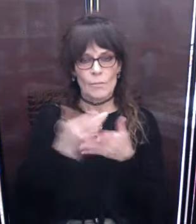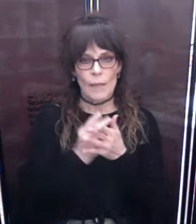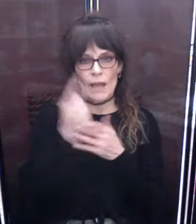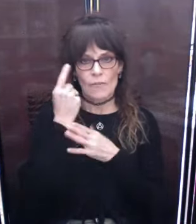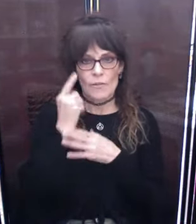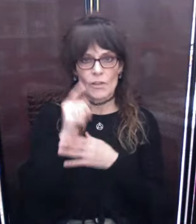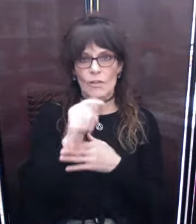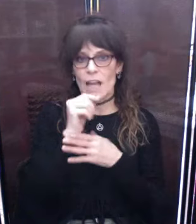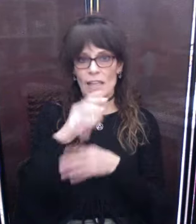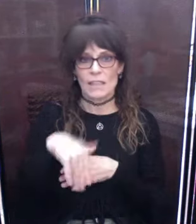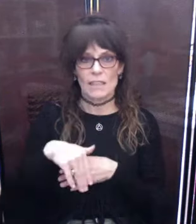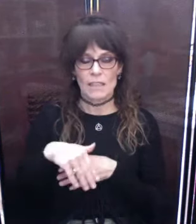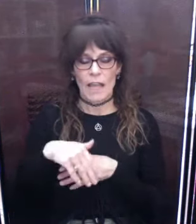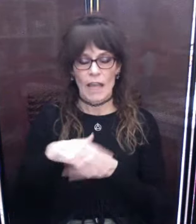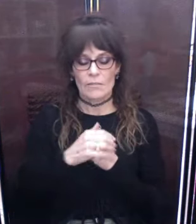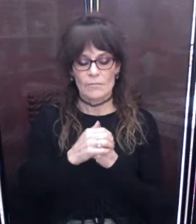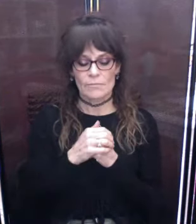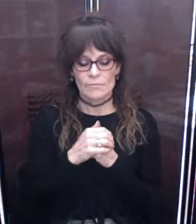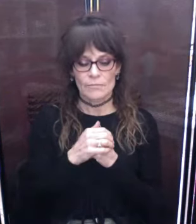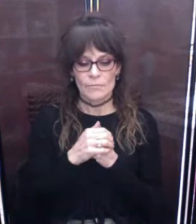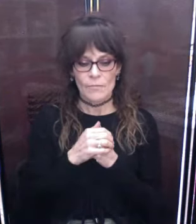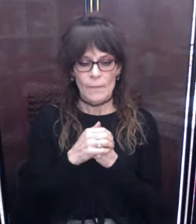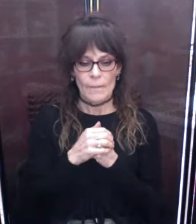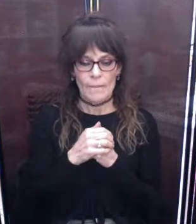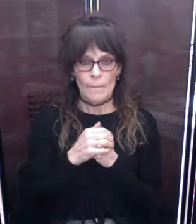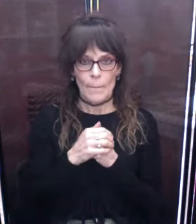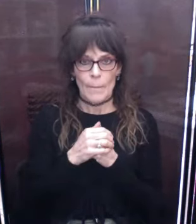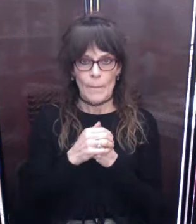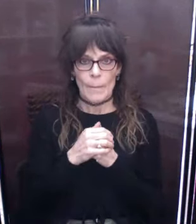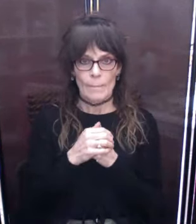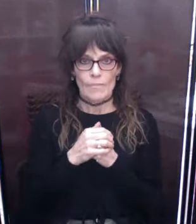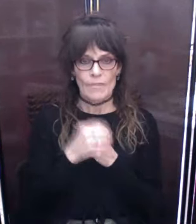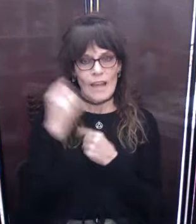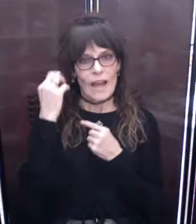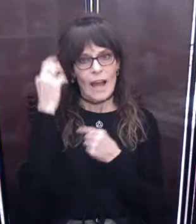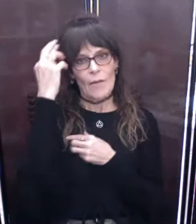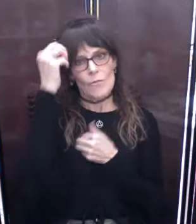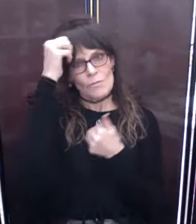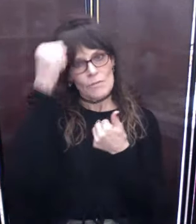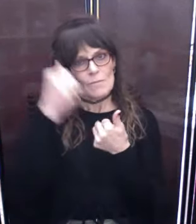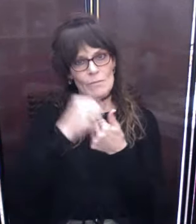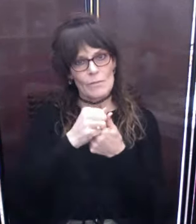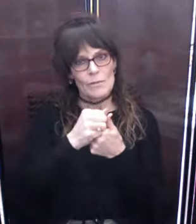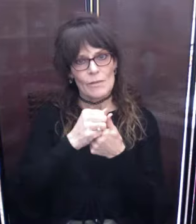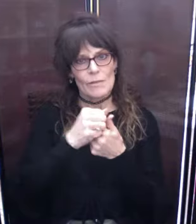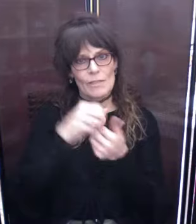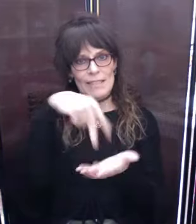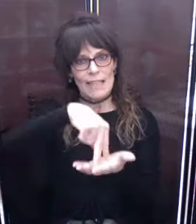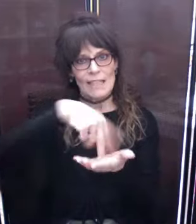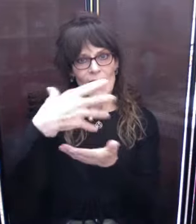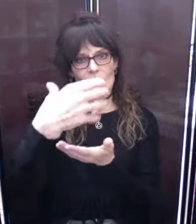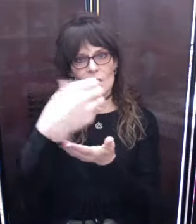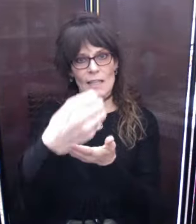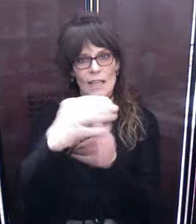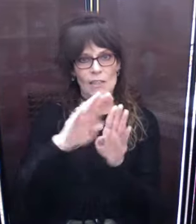that. And I remember standing outside the door of that hotel room. It was about 2:00 in the